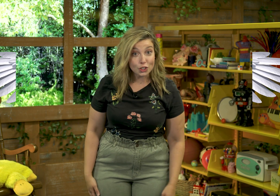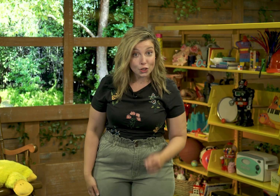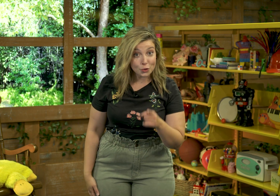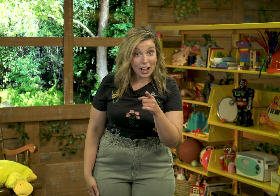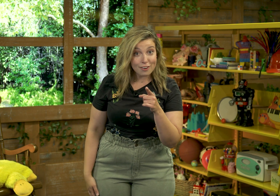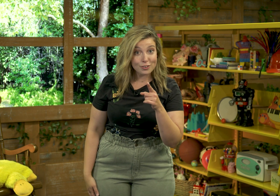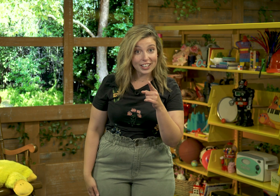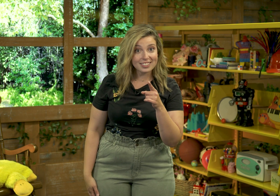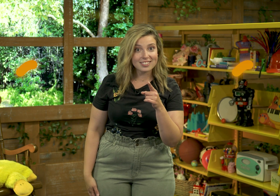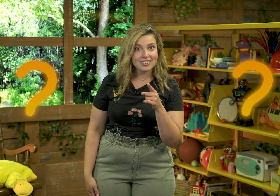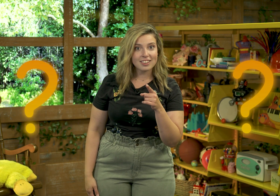you have wings?